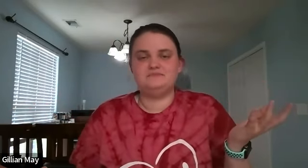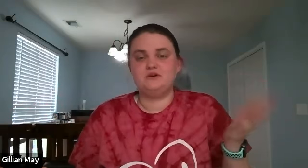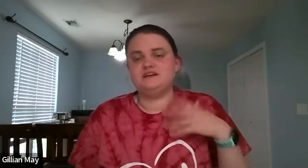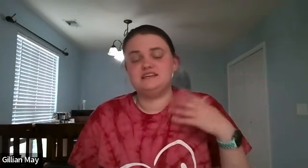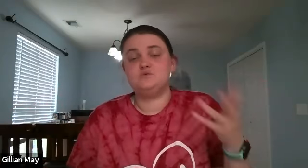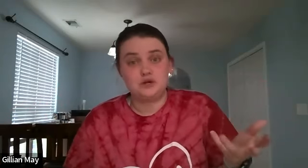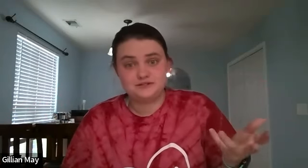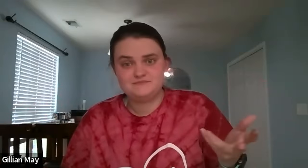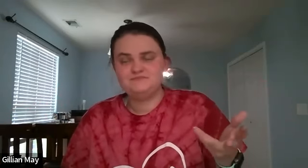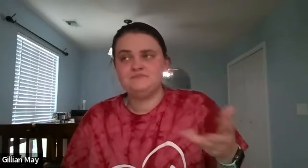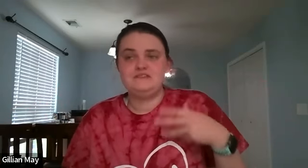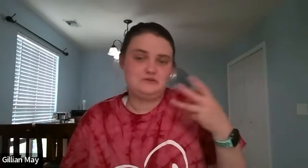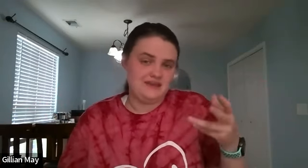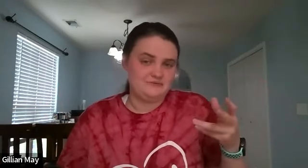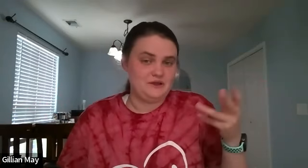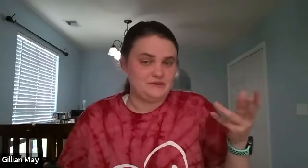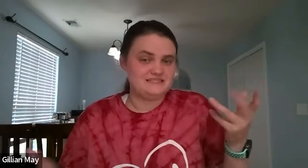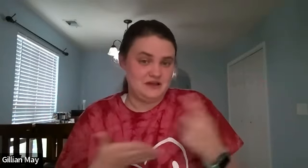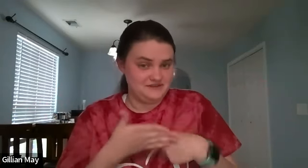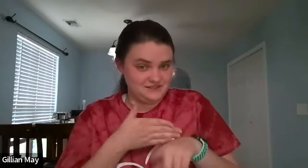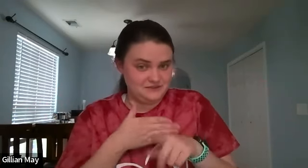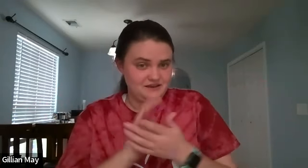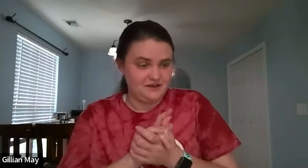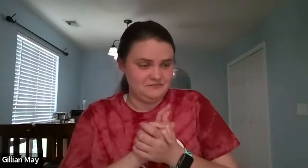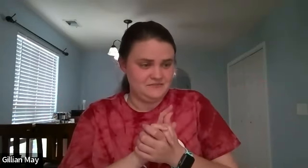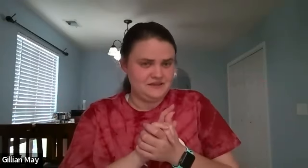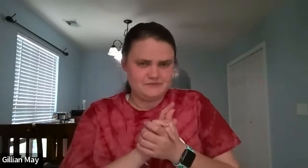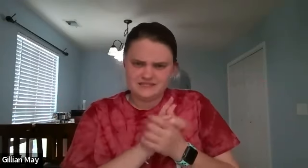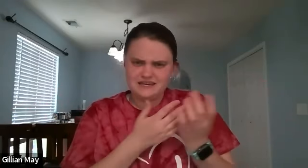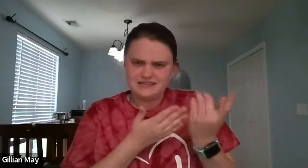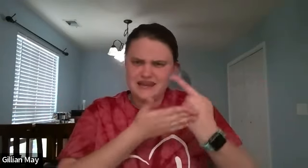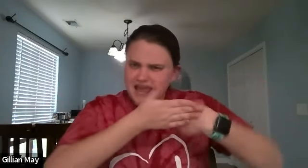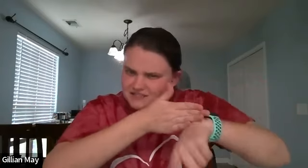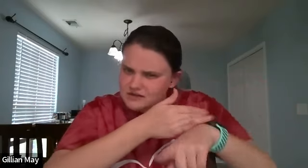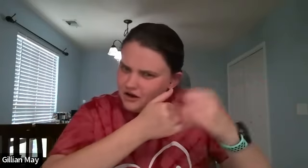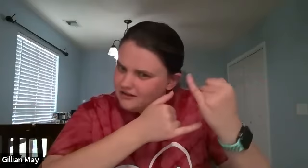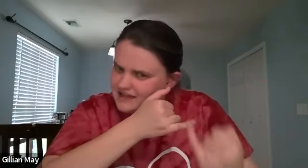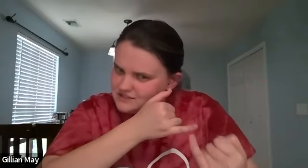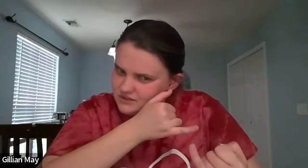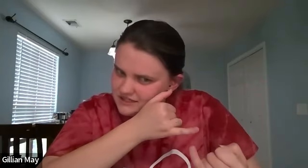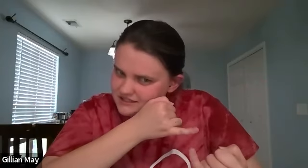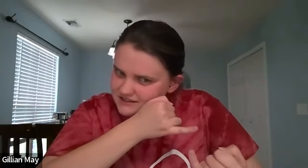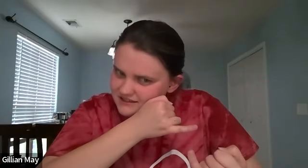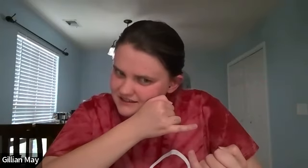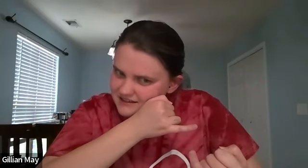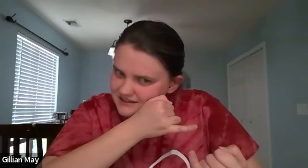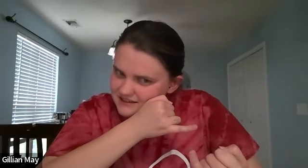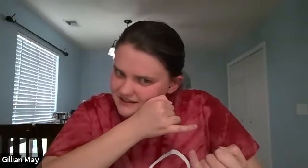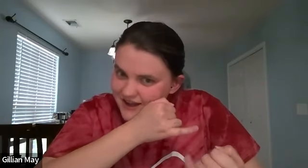or not signs, words. If you can't, we always still have next week. Miss Katie, is next week our last one? Oh